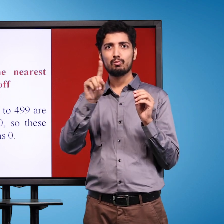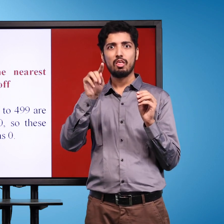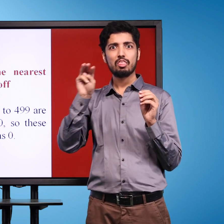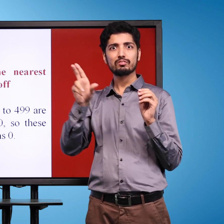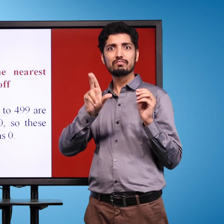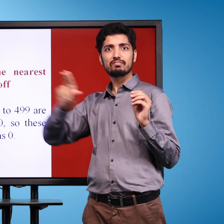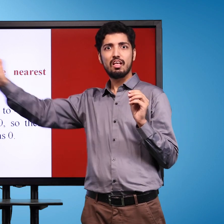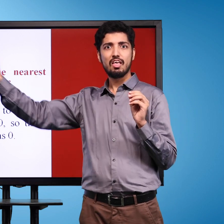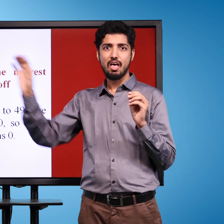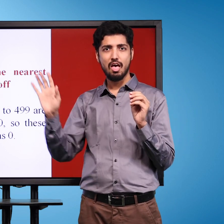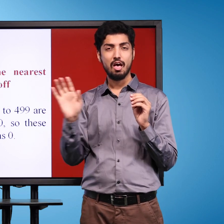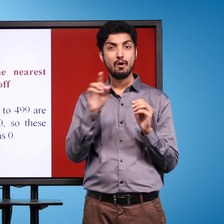0.